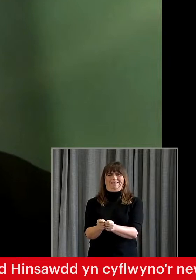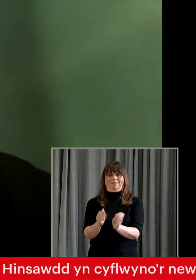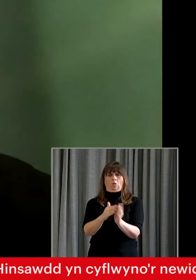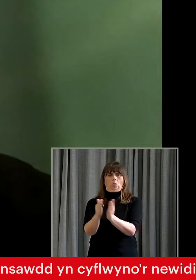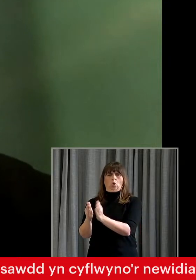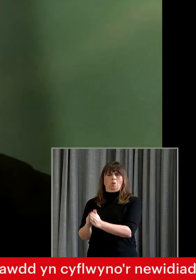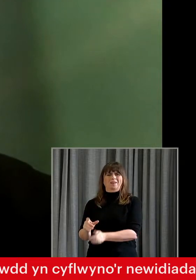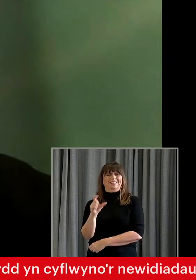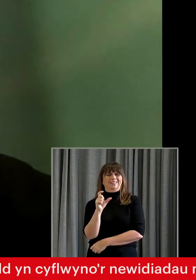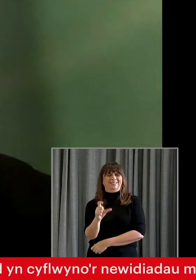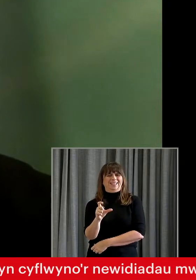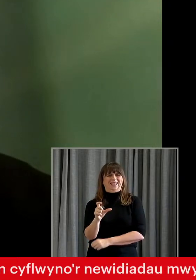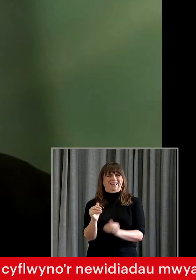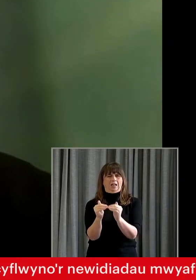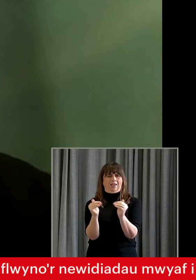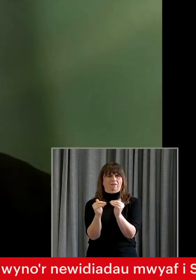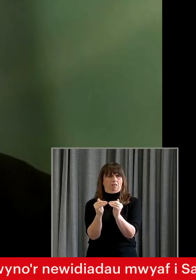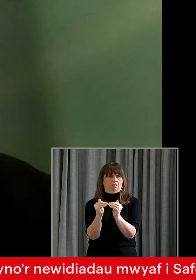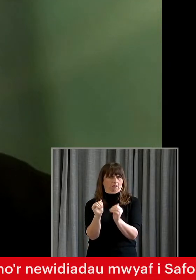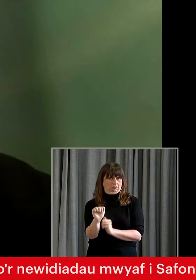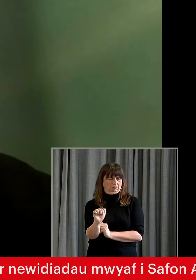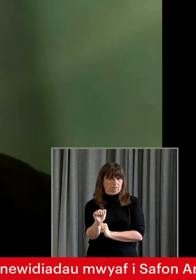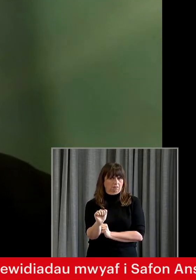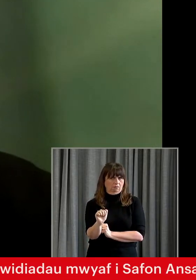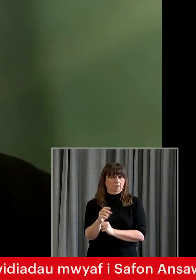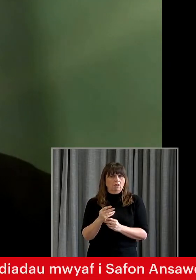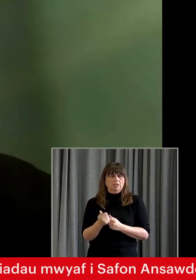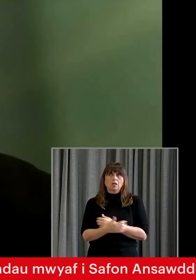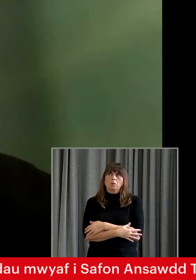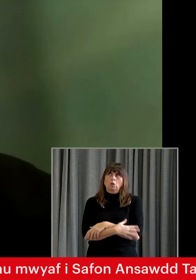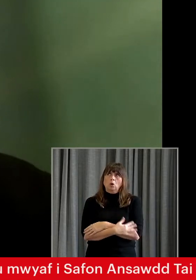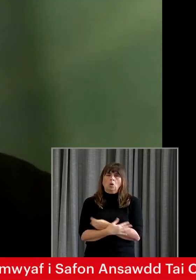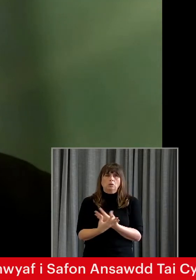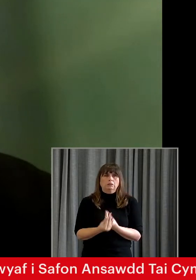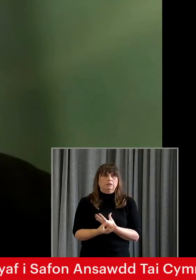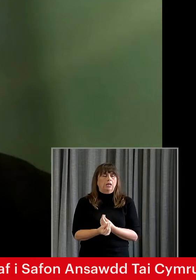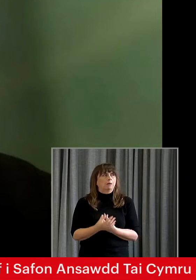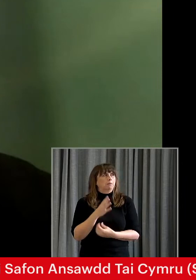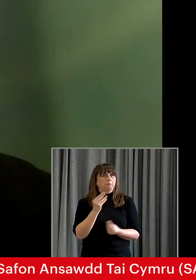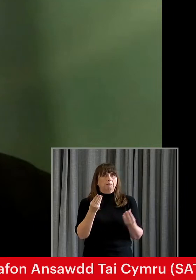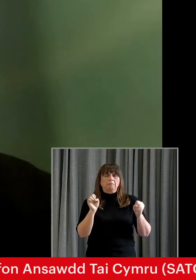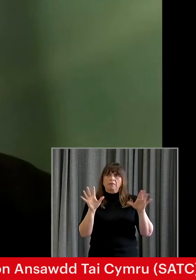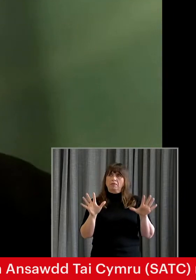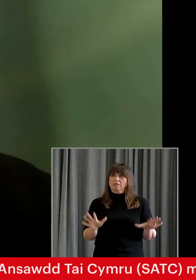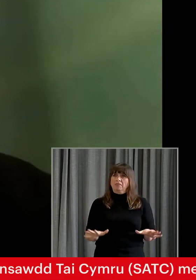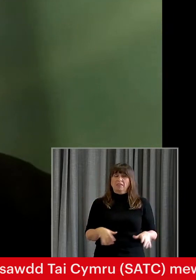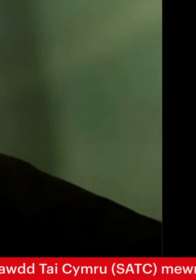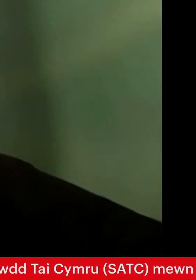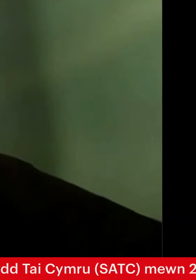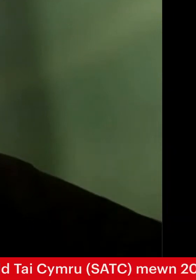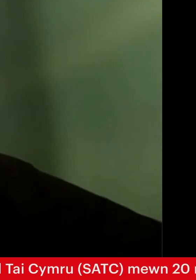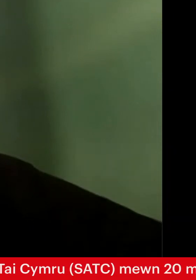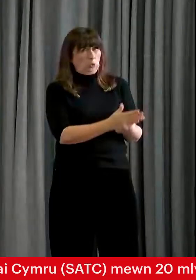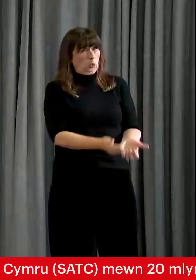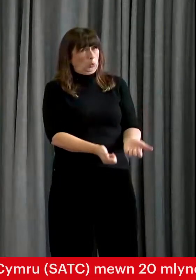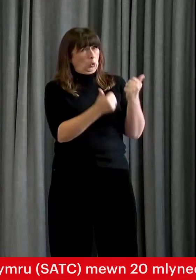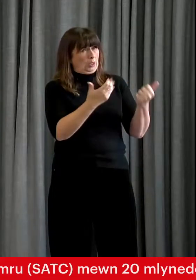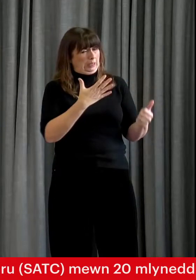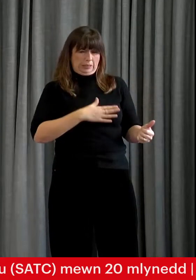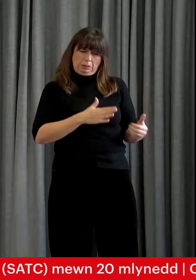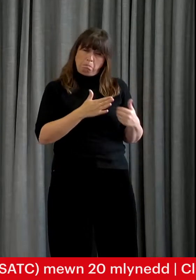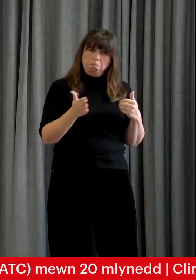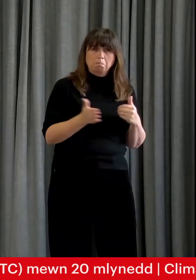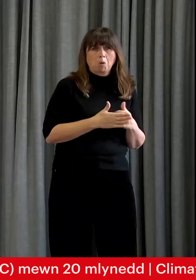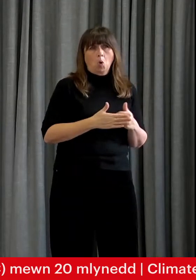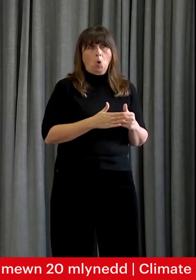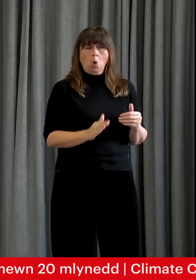or not people who are living in homes that are cold and damp will feel this is as ambitious as you say it is. So the